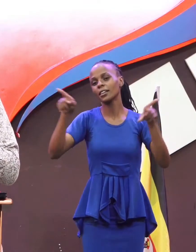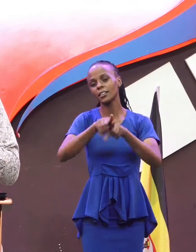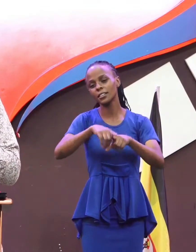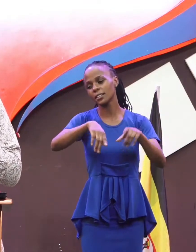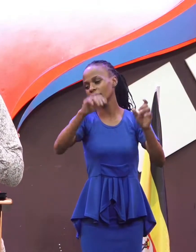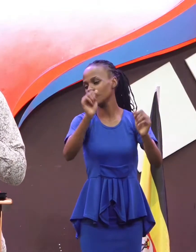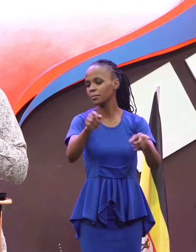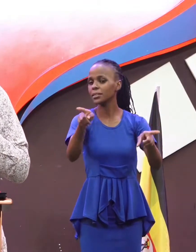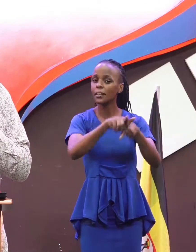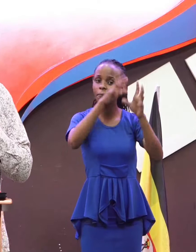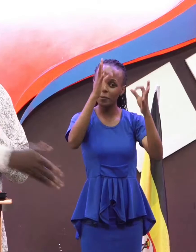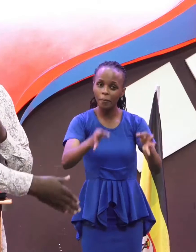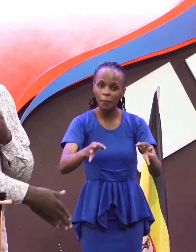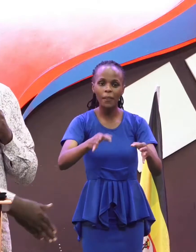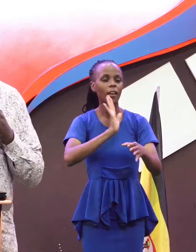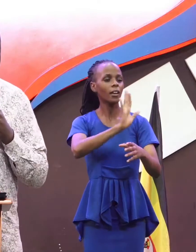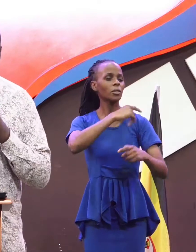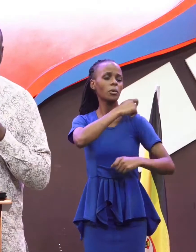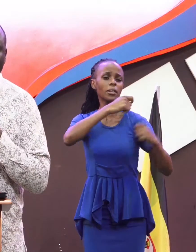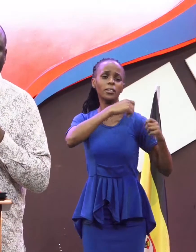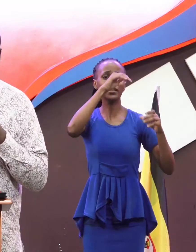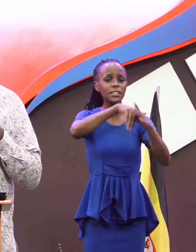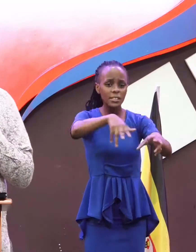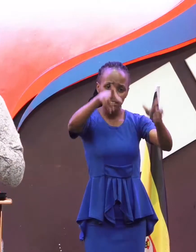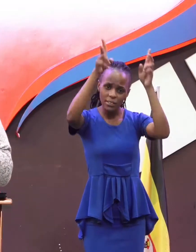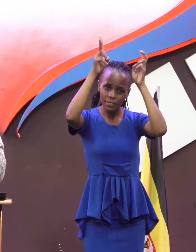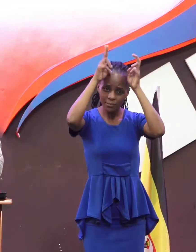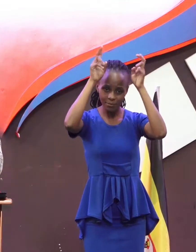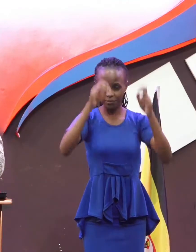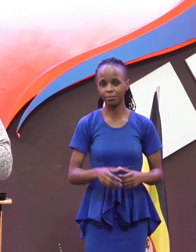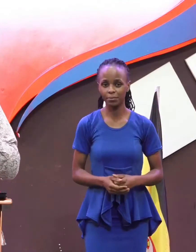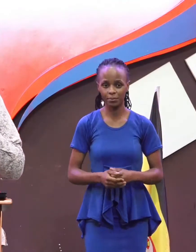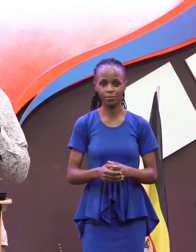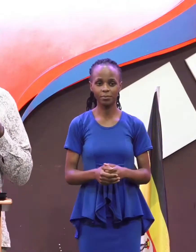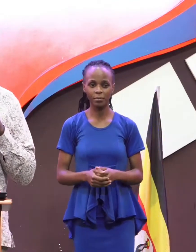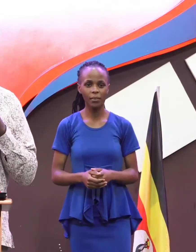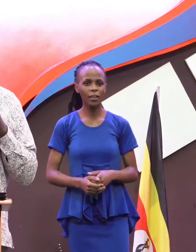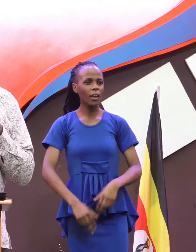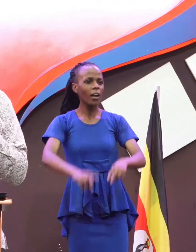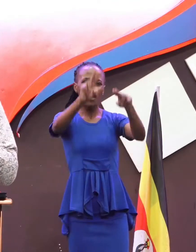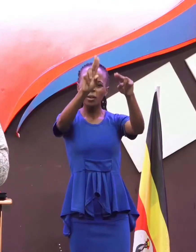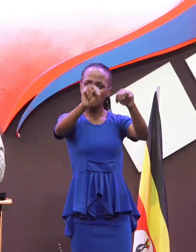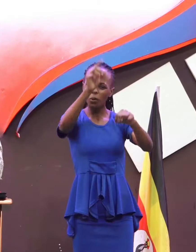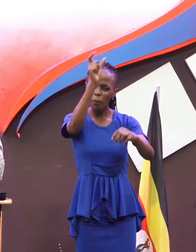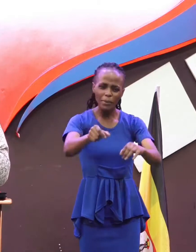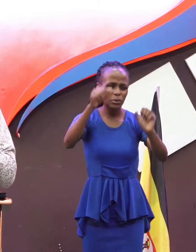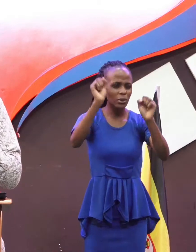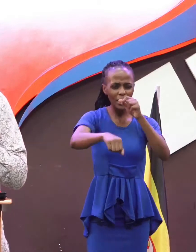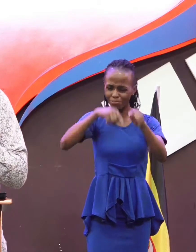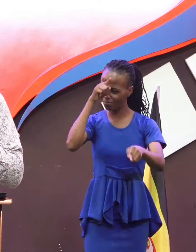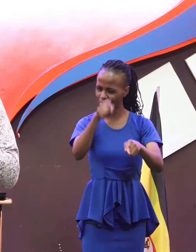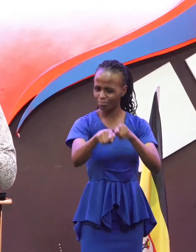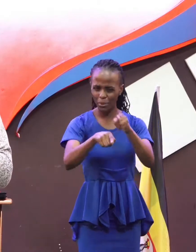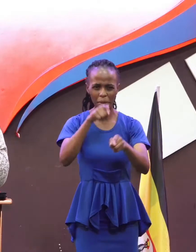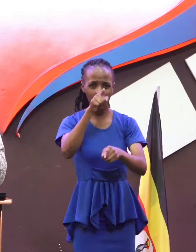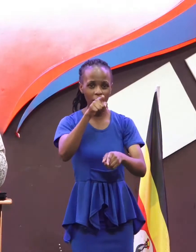it is undeniable. Your inheritance is on the evil side. No one can